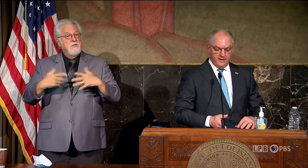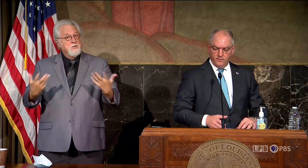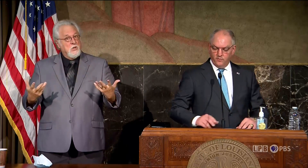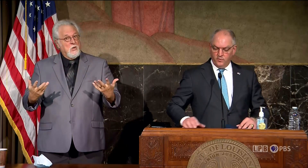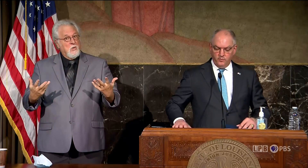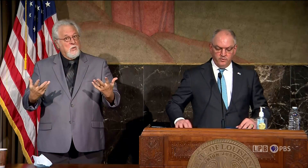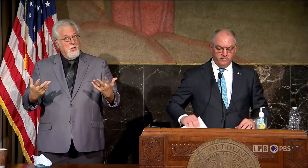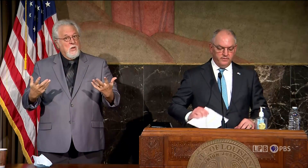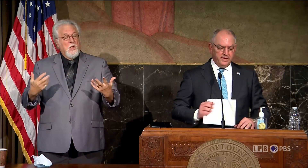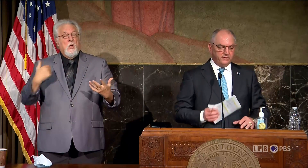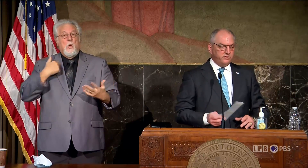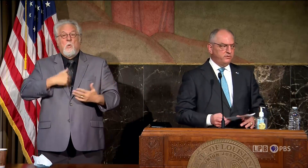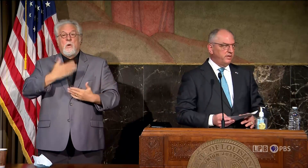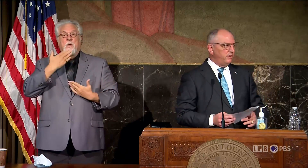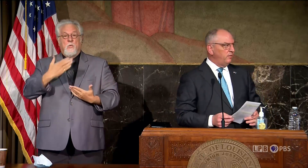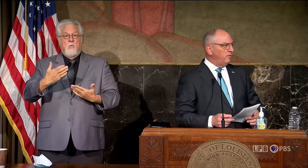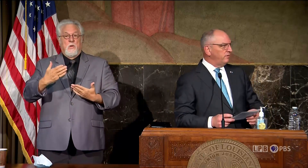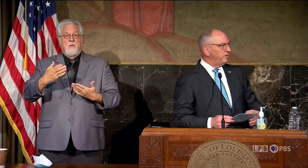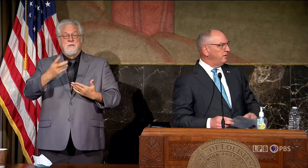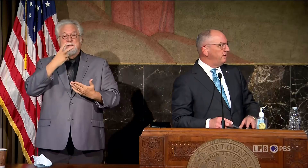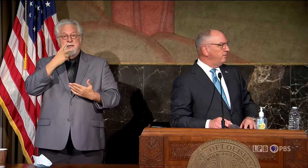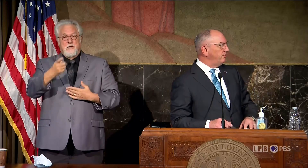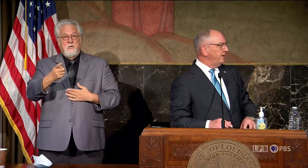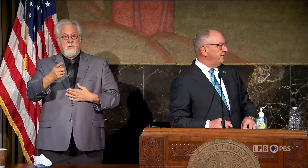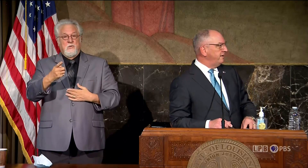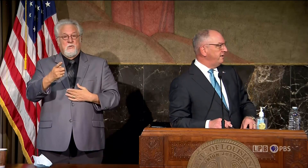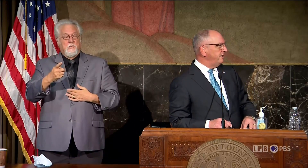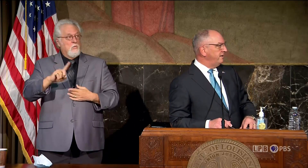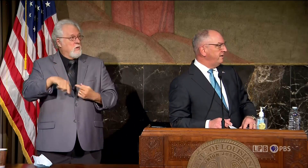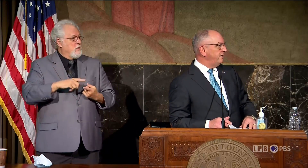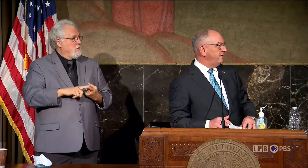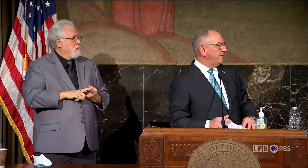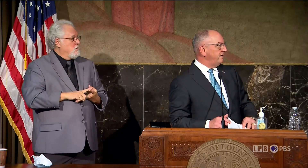that, we will next see you on when?